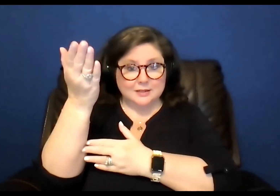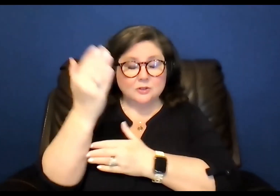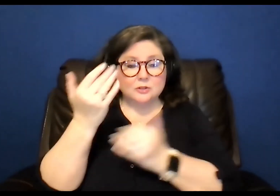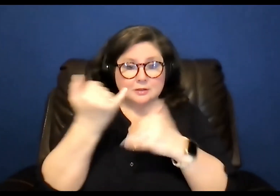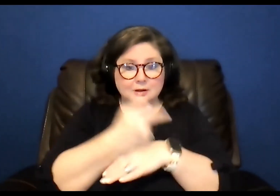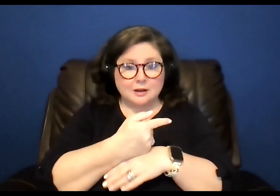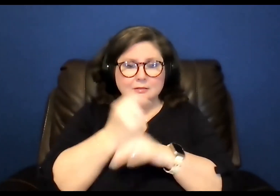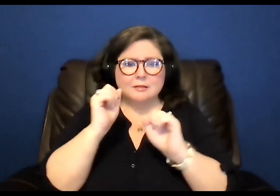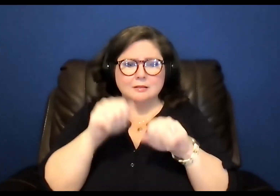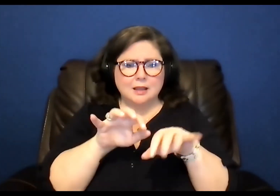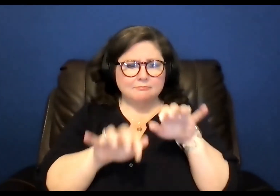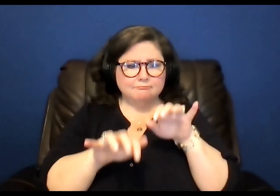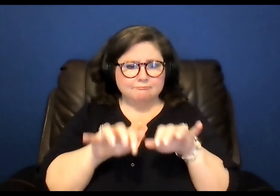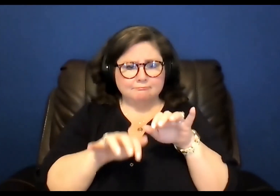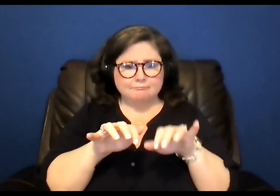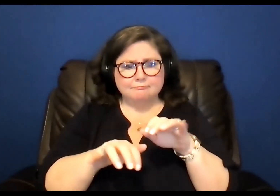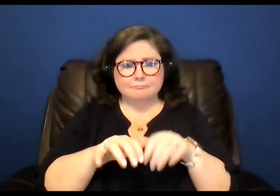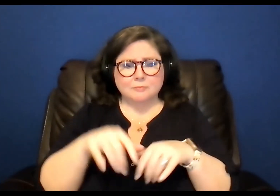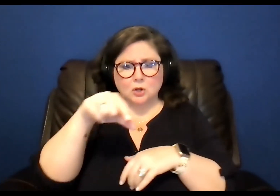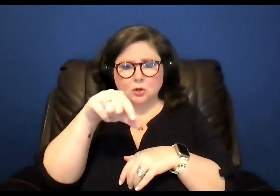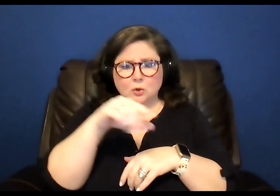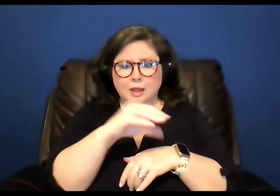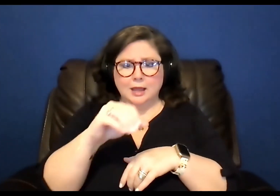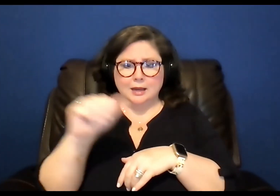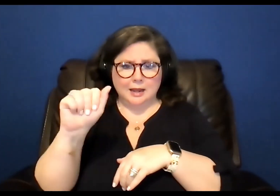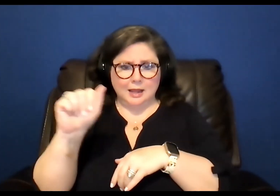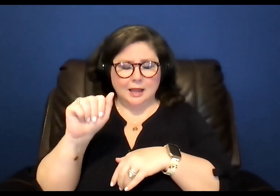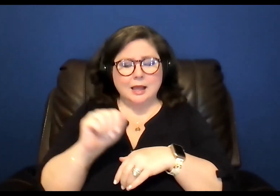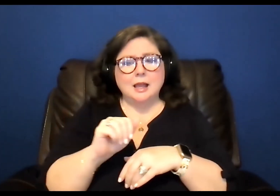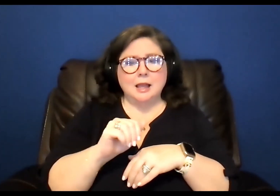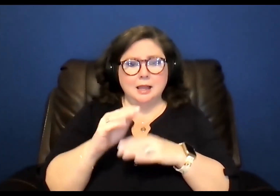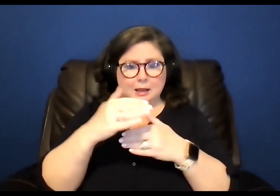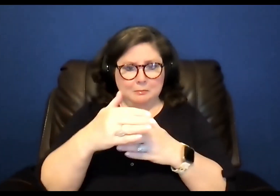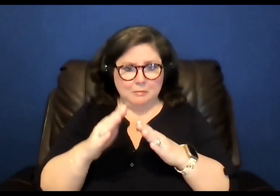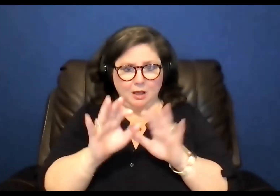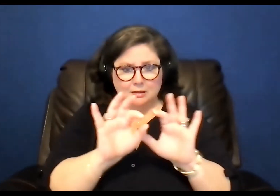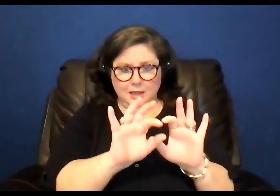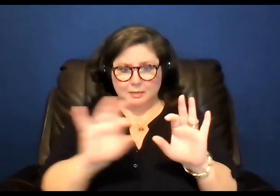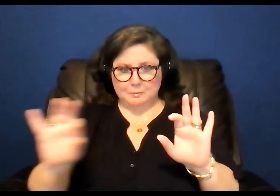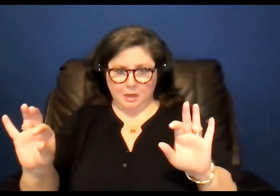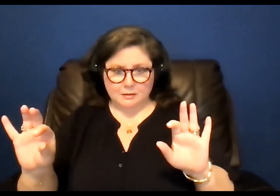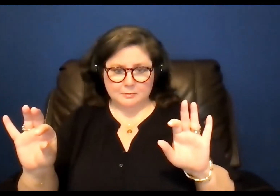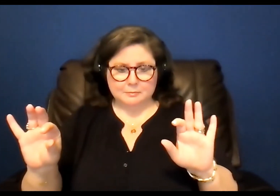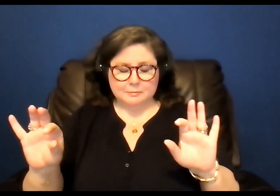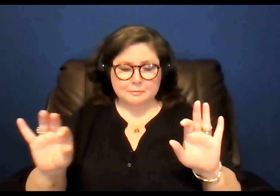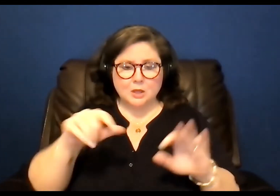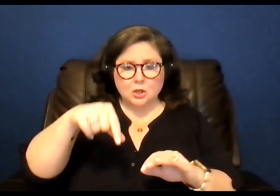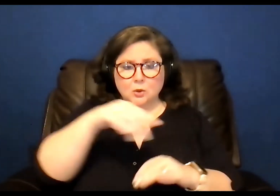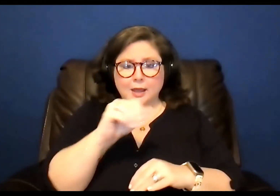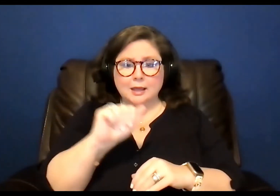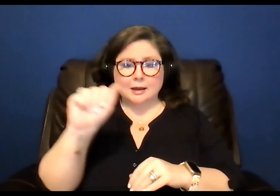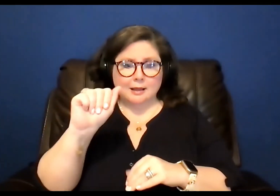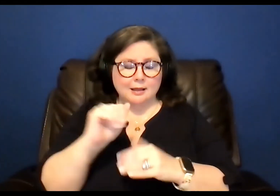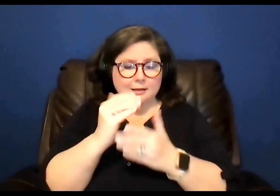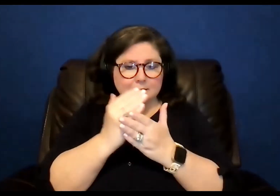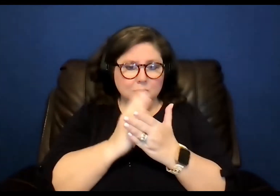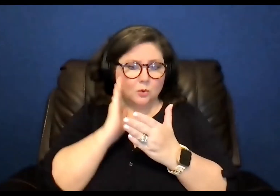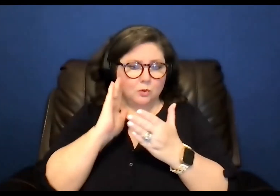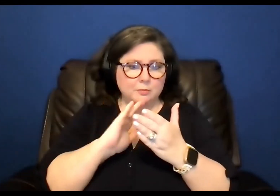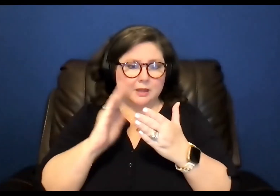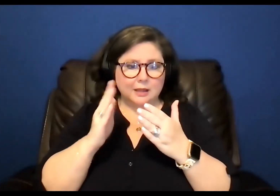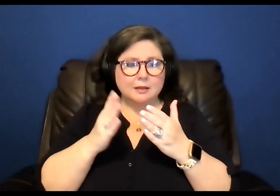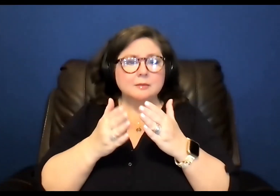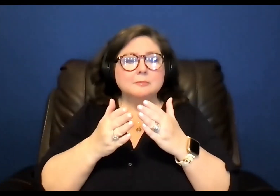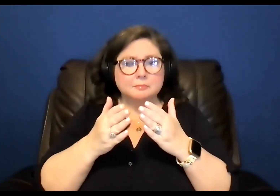enter any questions into the Q&A box located at the bottom of your screen. A Q&A session will be facilitated at the end of